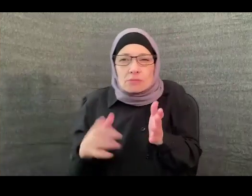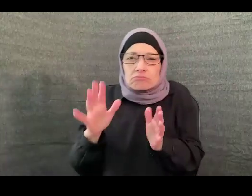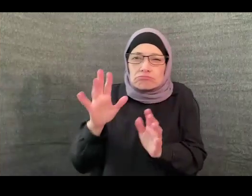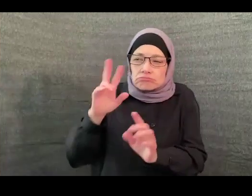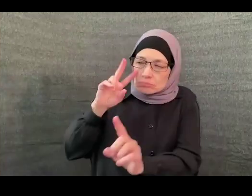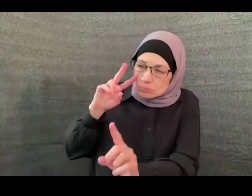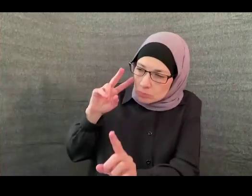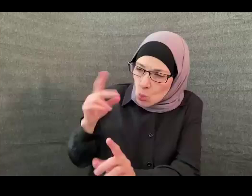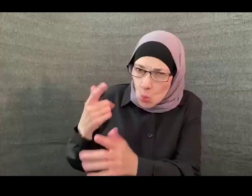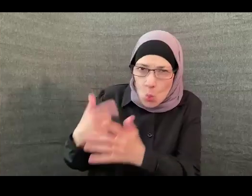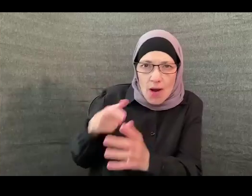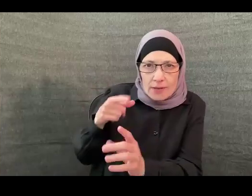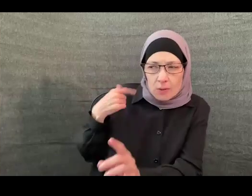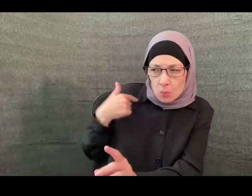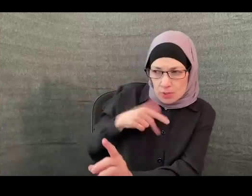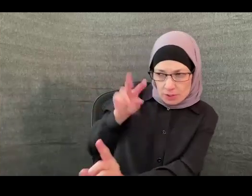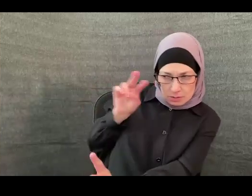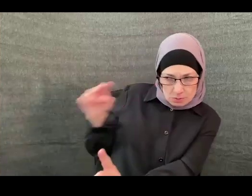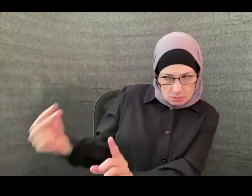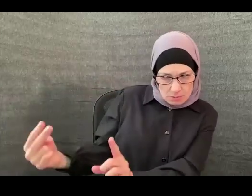is the reality.